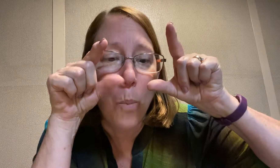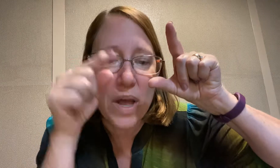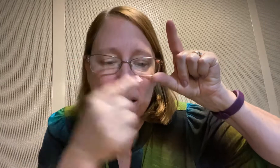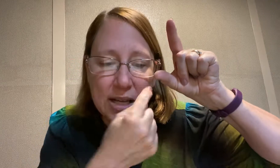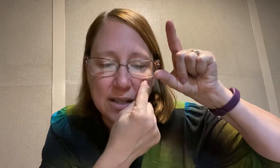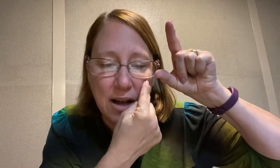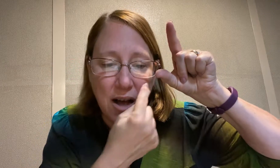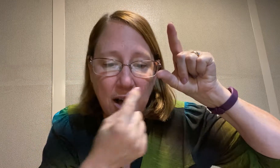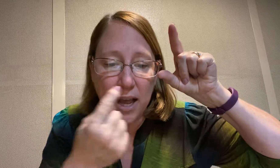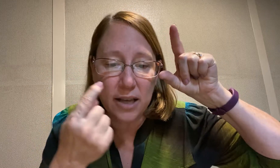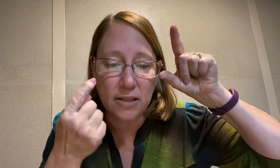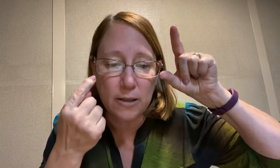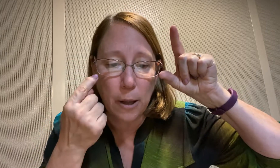opened his eyes,